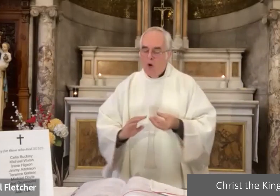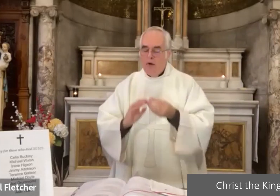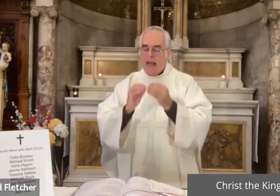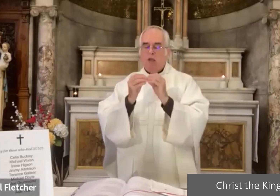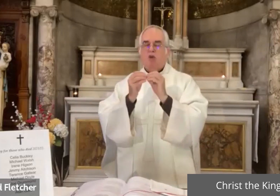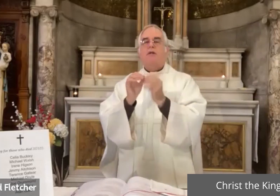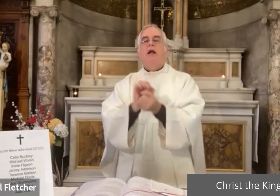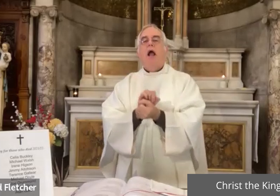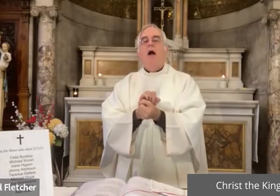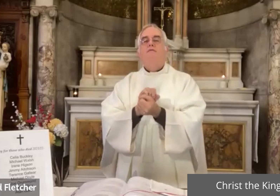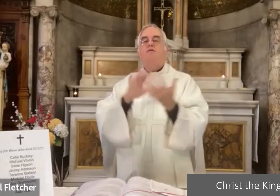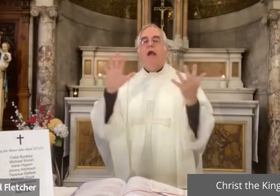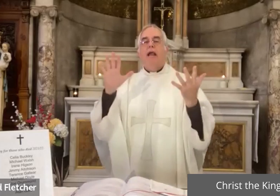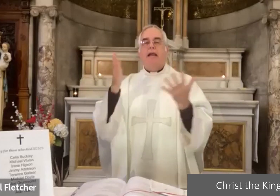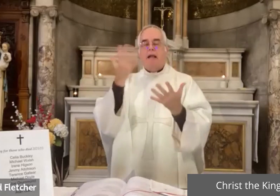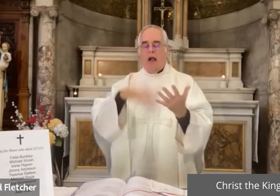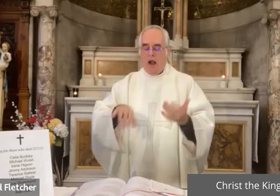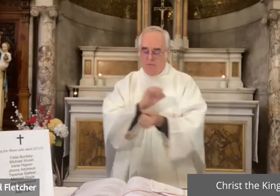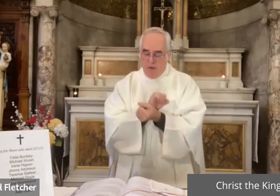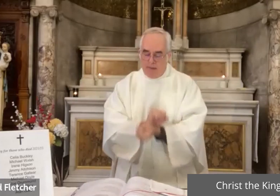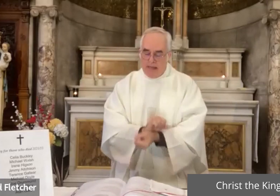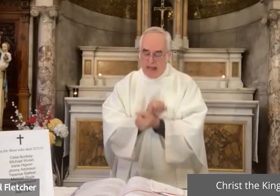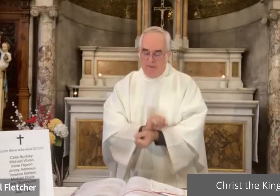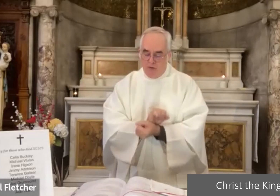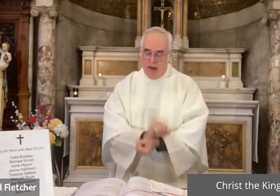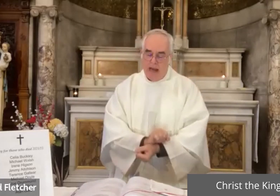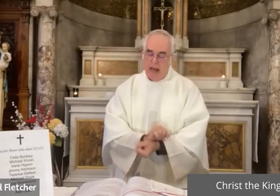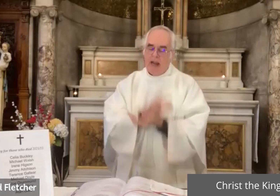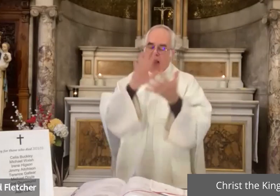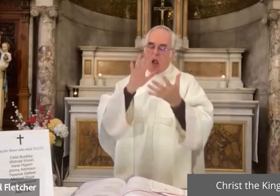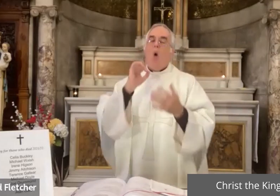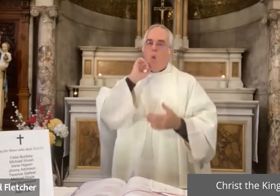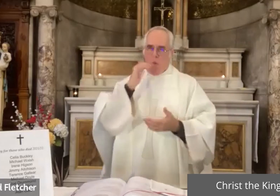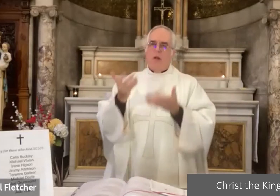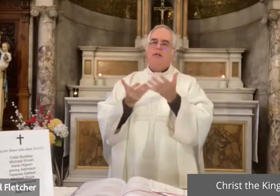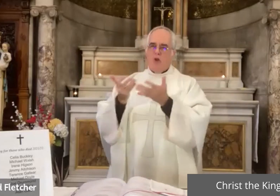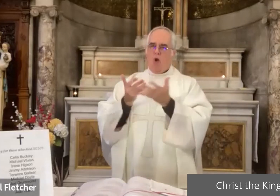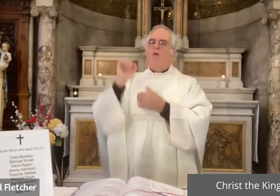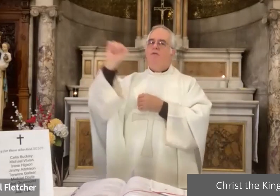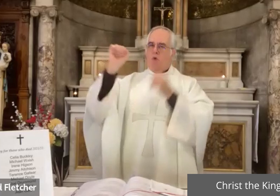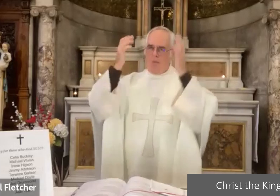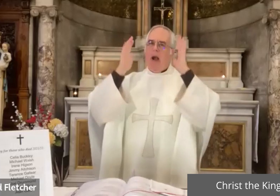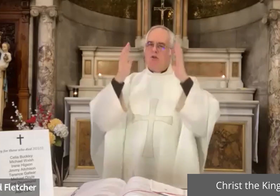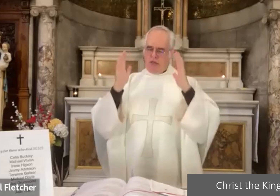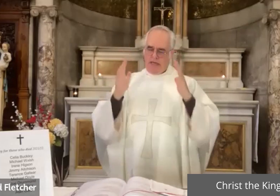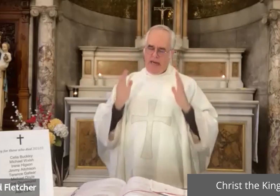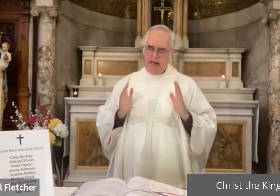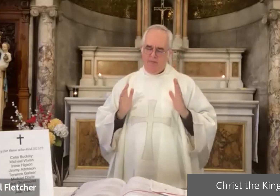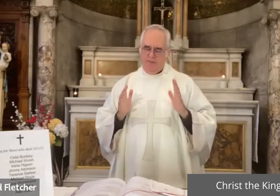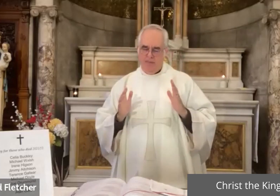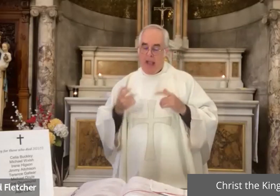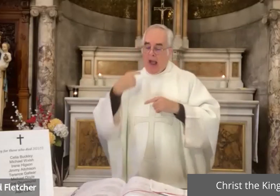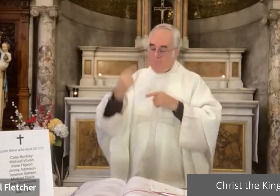all creation, free from slavery, will serve your